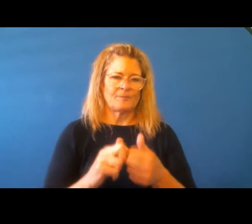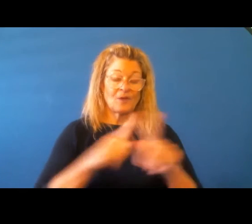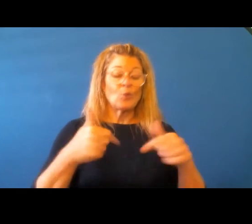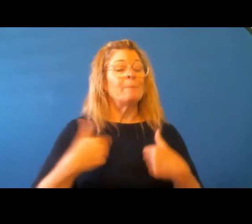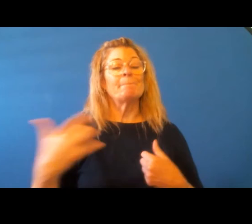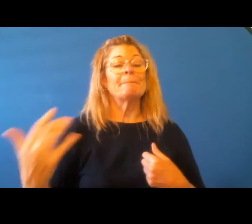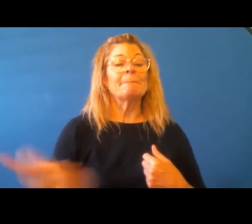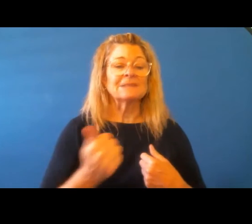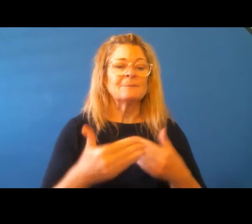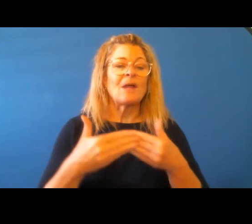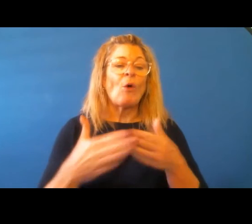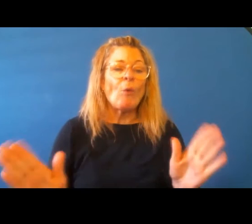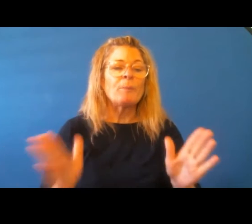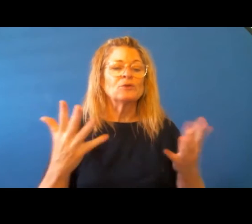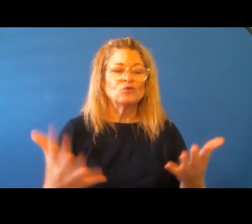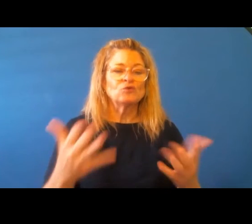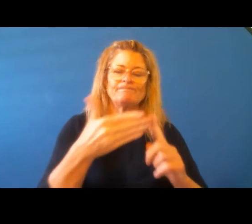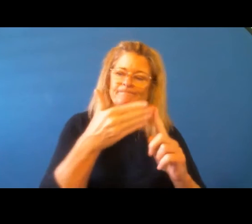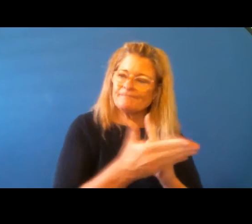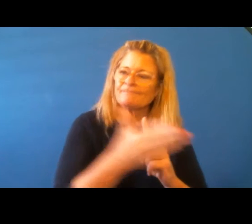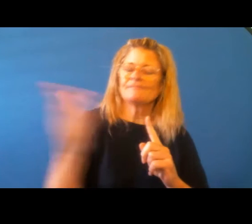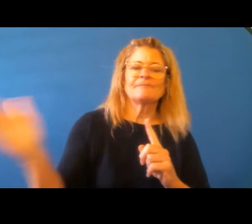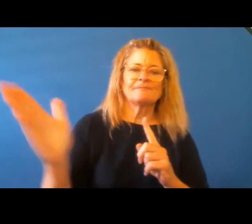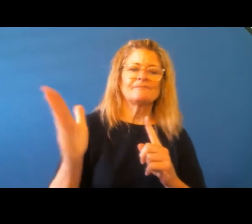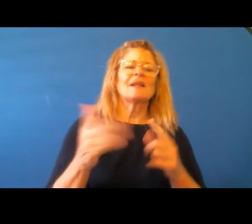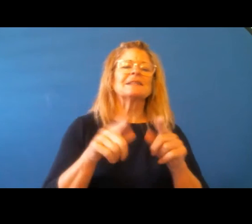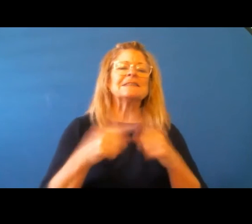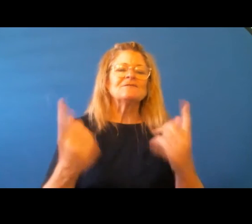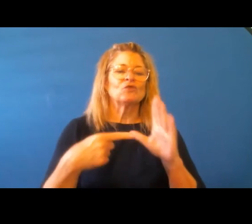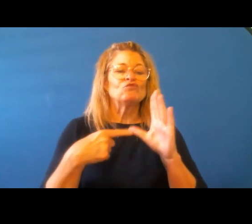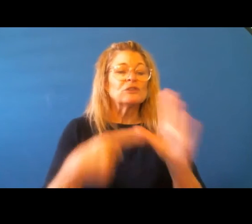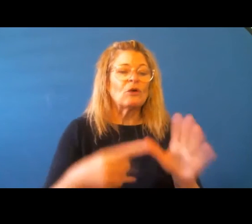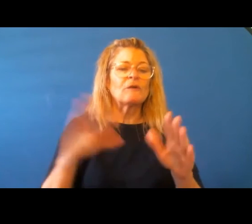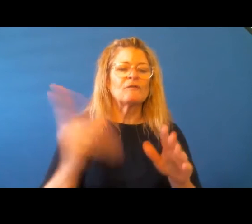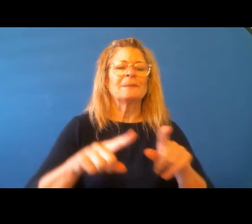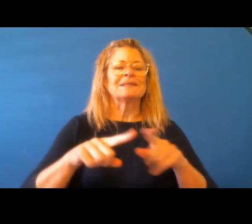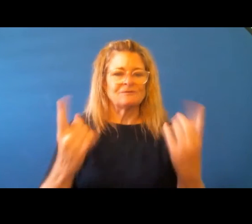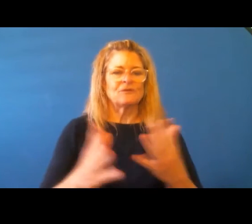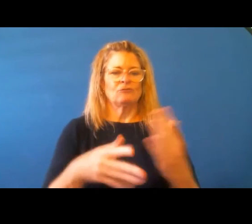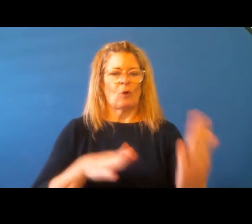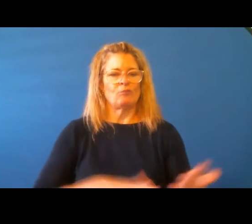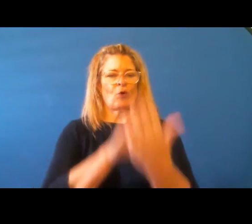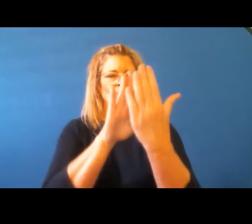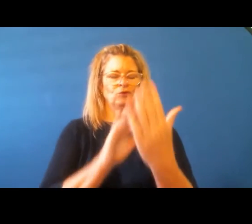outcome. By including Indigenous voice, we're able to advance this approach.